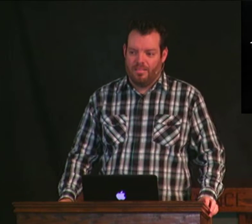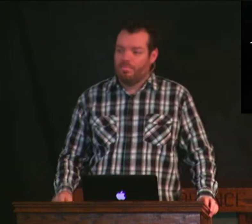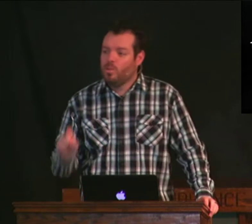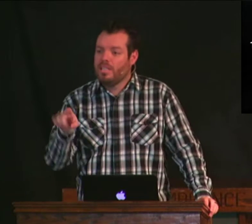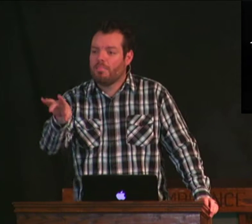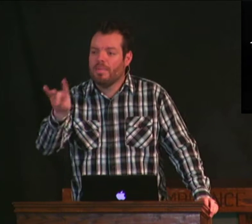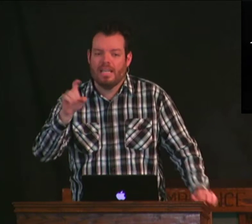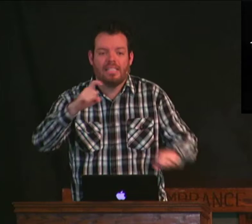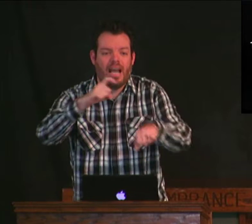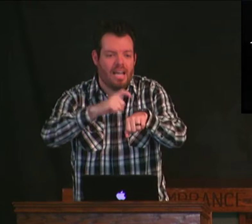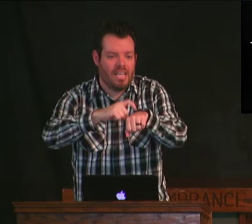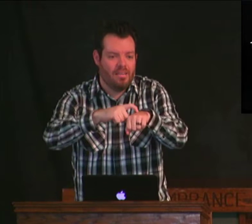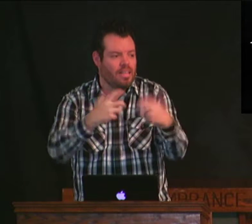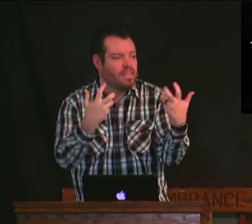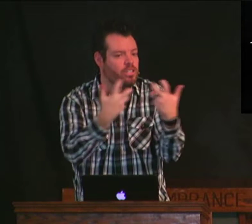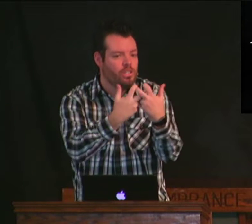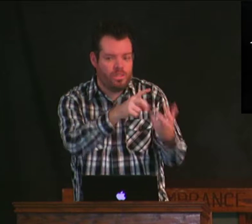But you need to pick a time that suits you.